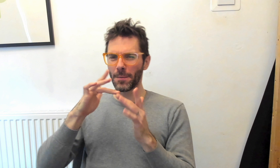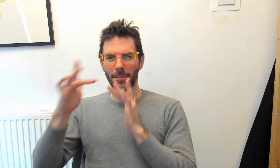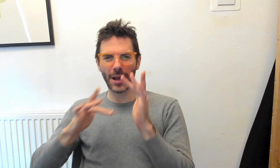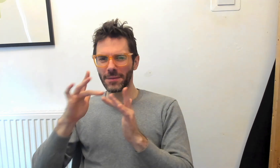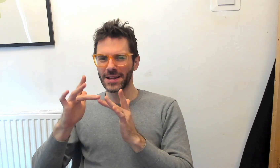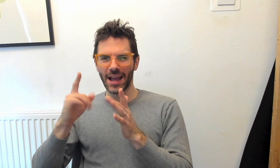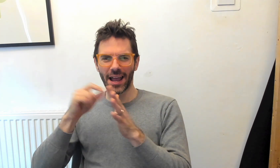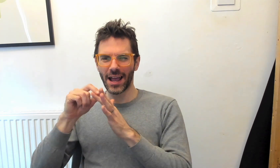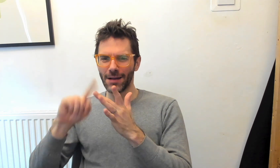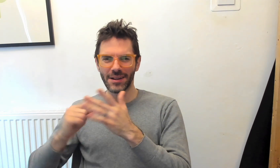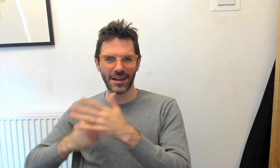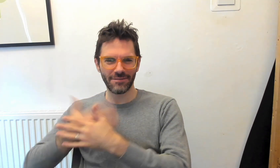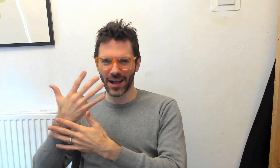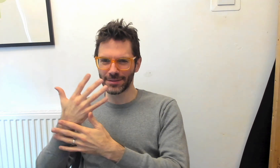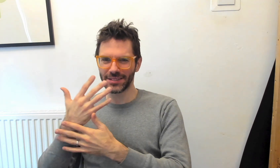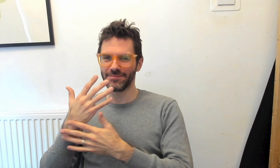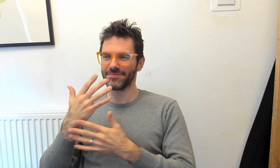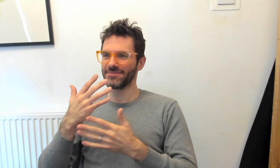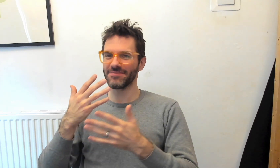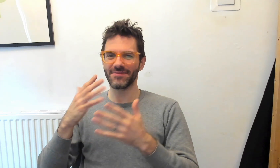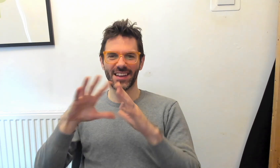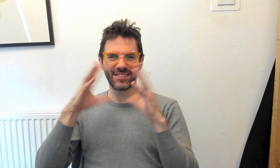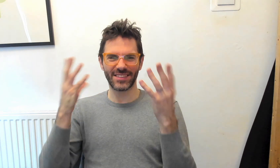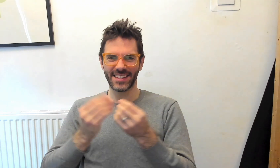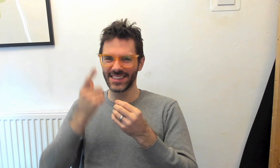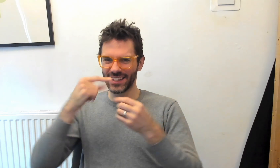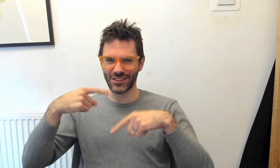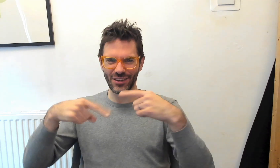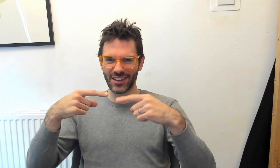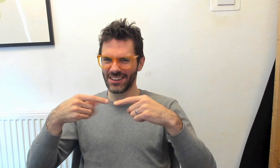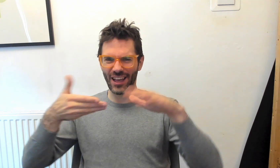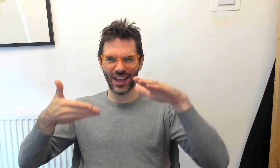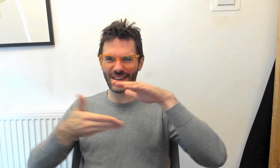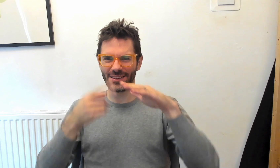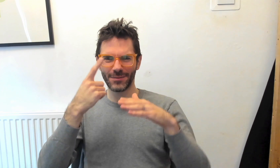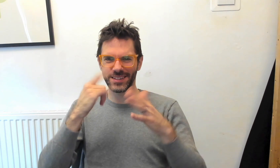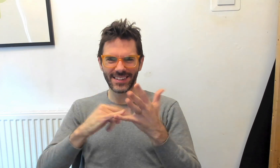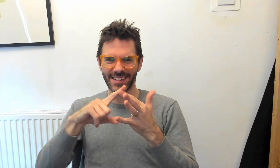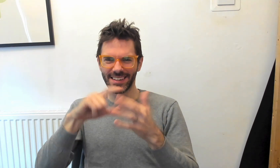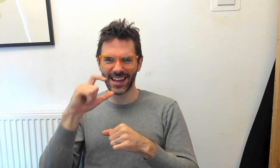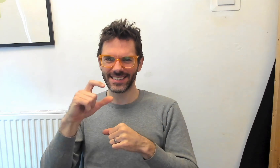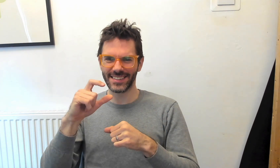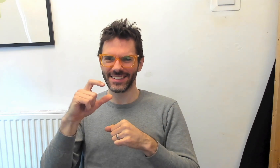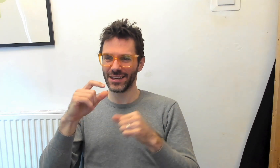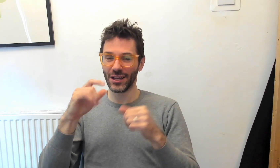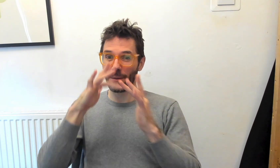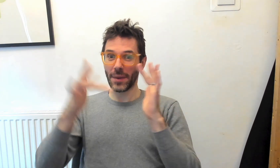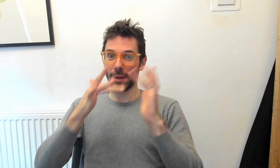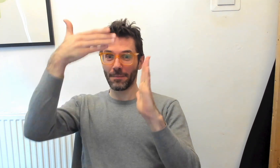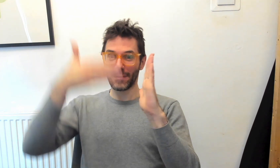A web API development, everything can run in under 1 second. A web page